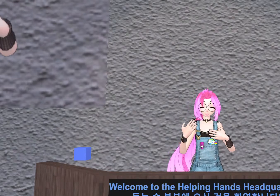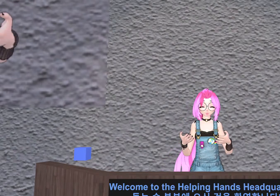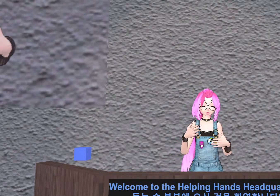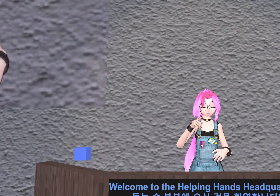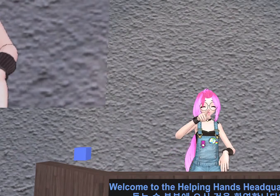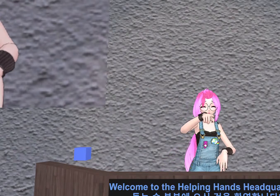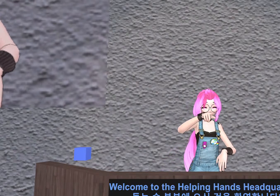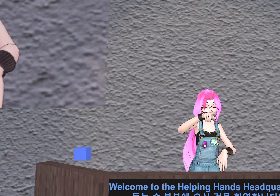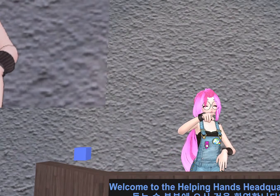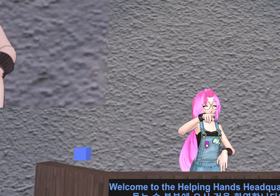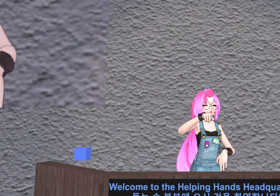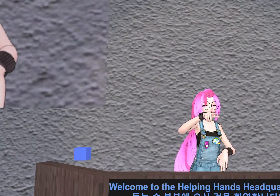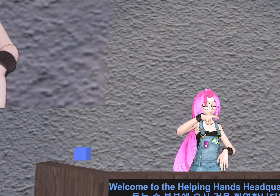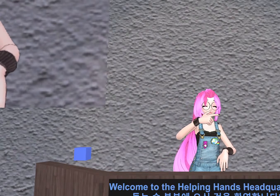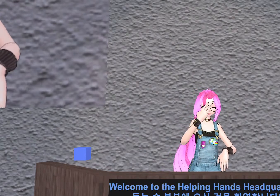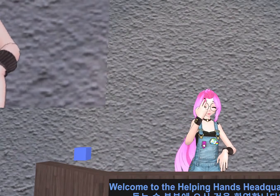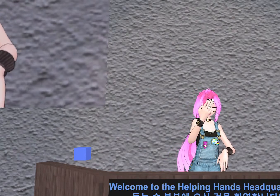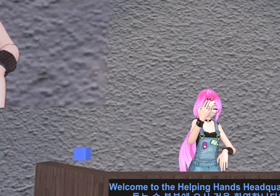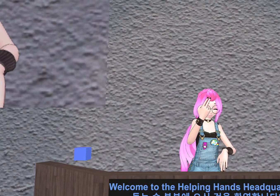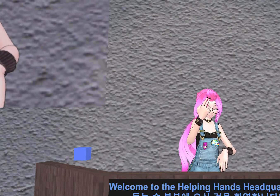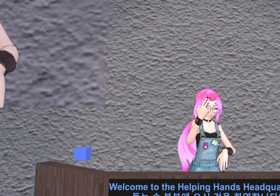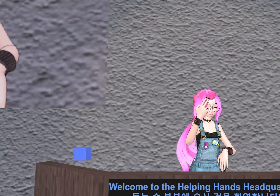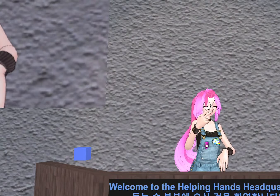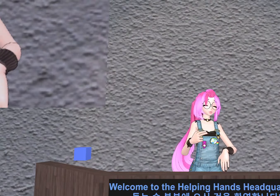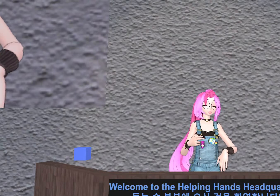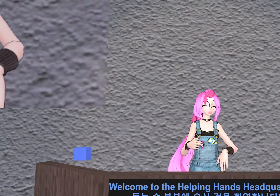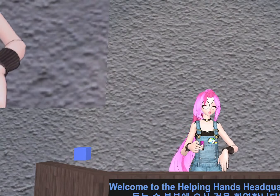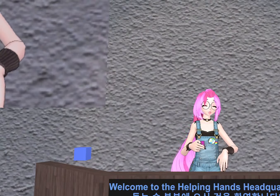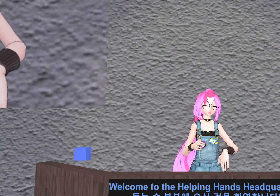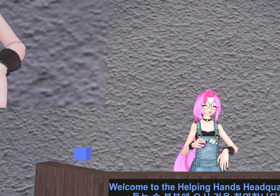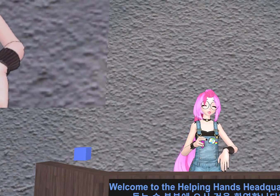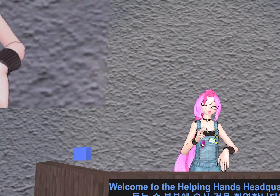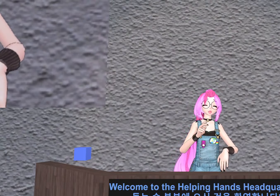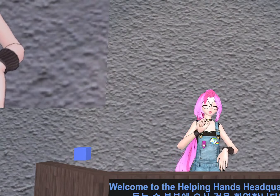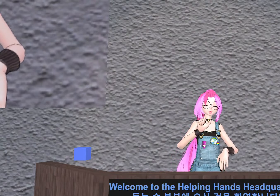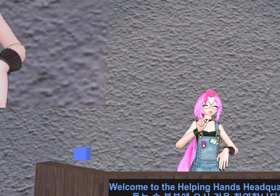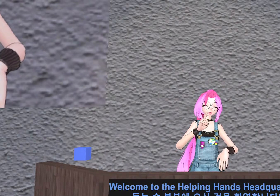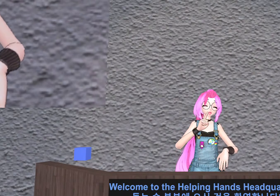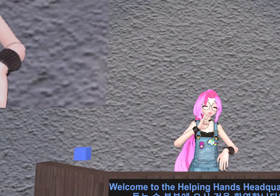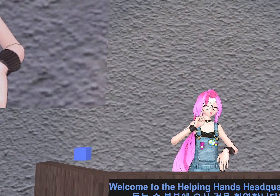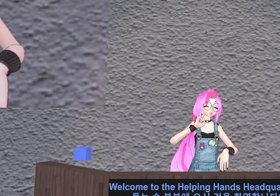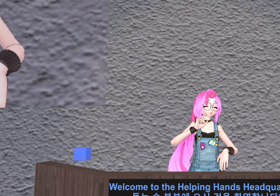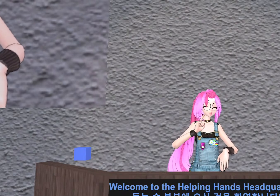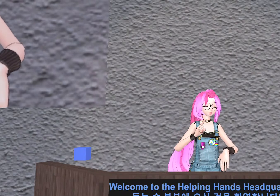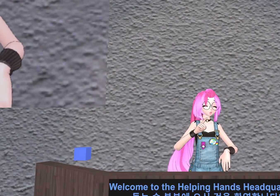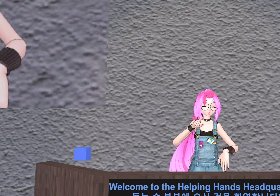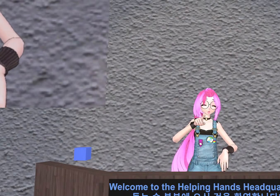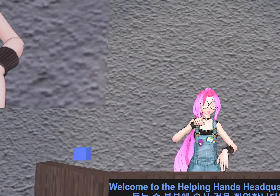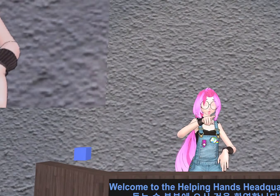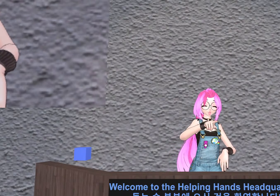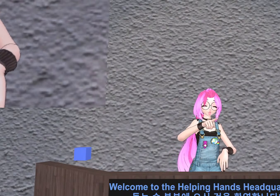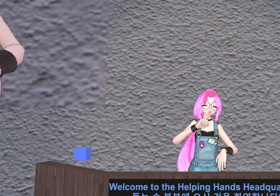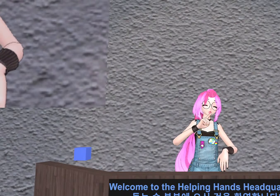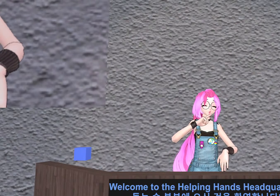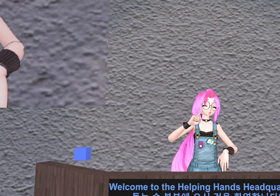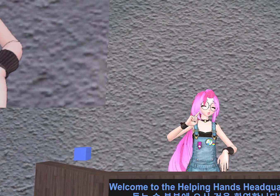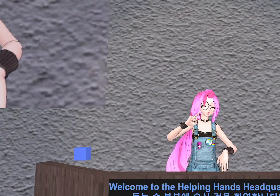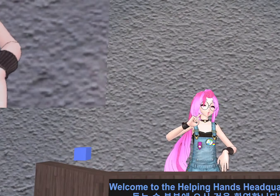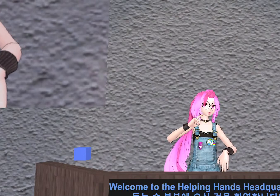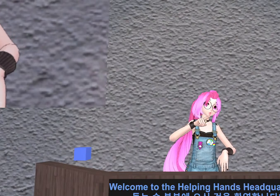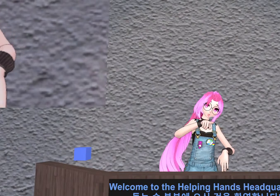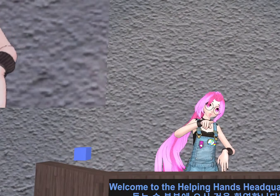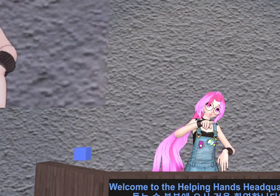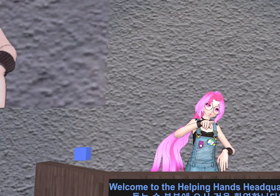pronoun, which in this case is you sign it twice. So what it would be if you're saying, are you deaf? Then you'd say,